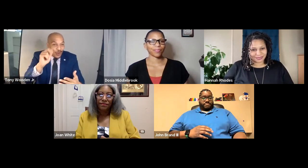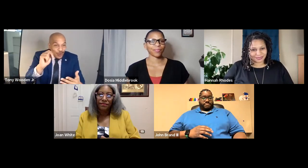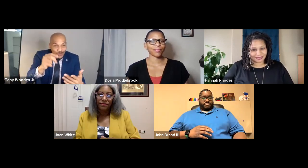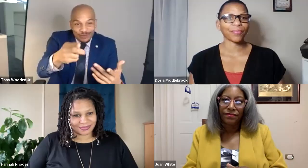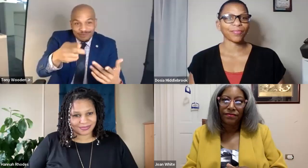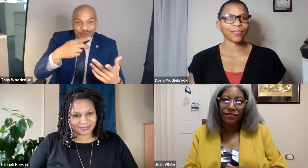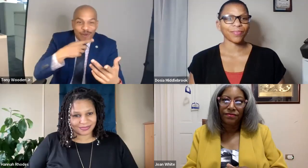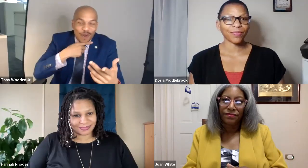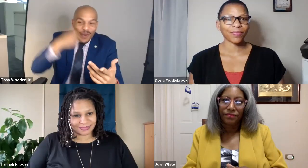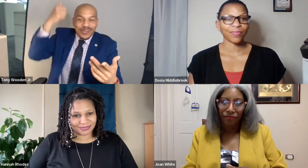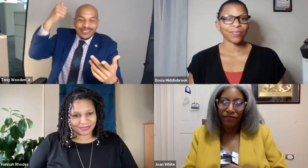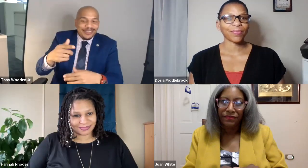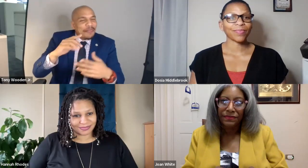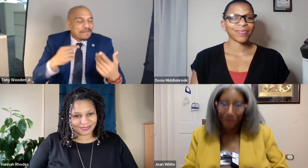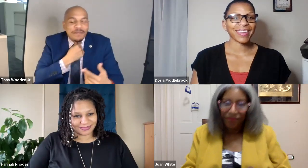Okay. So Joan,